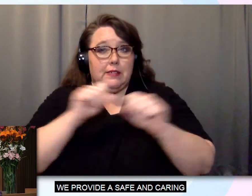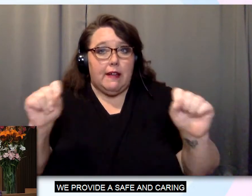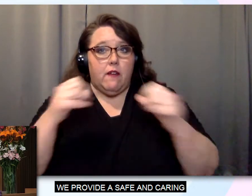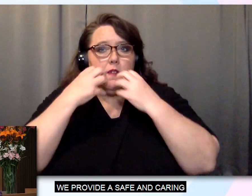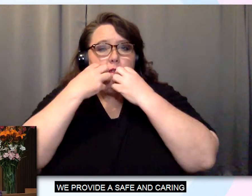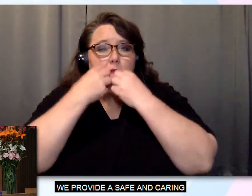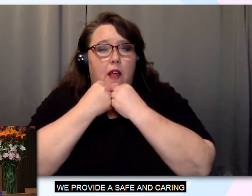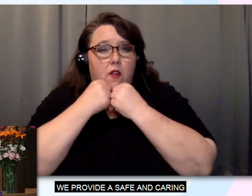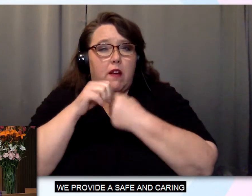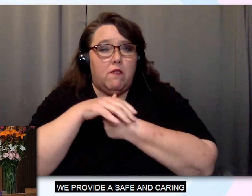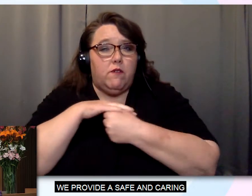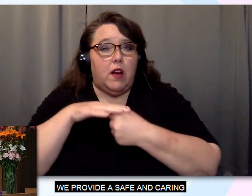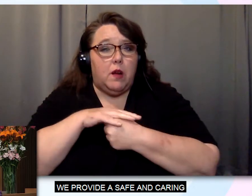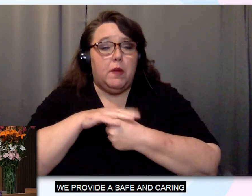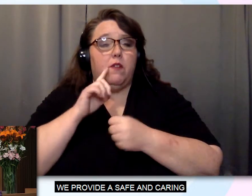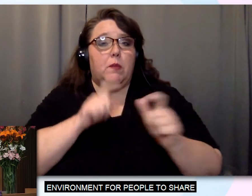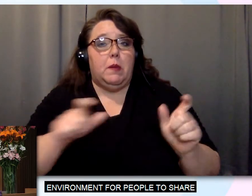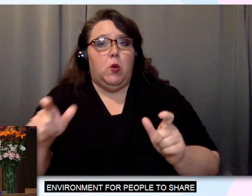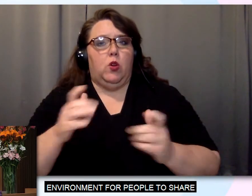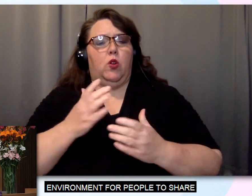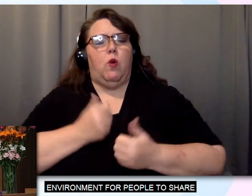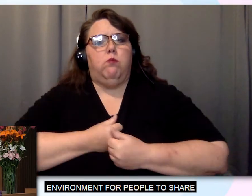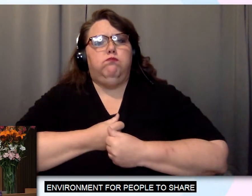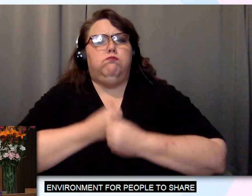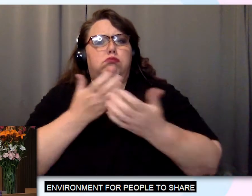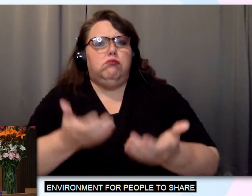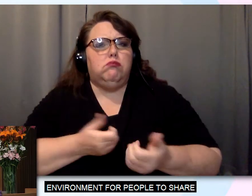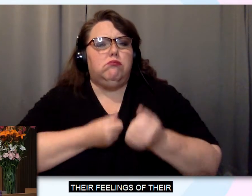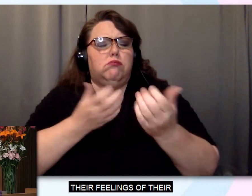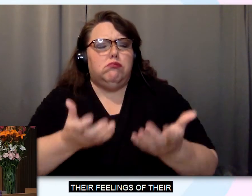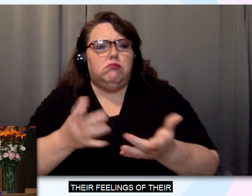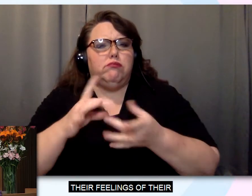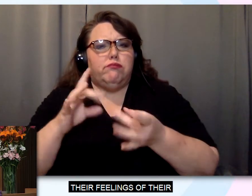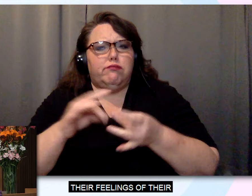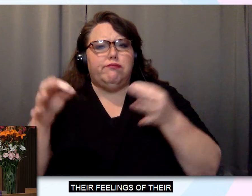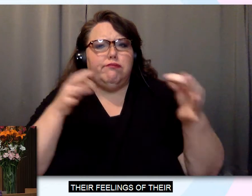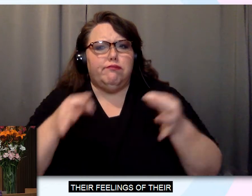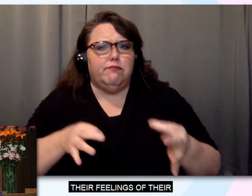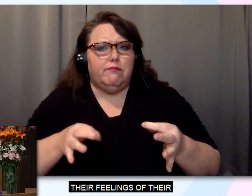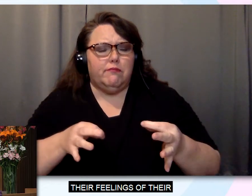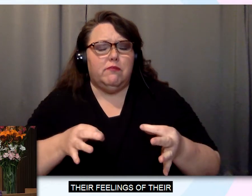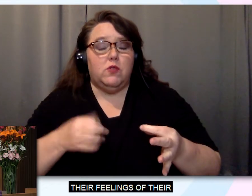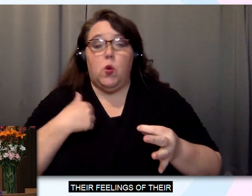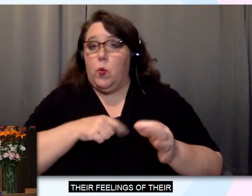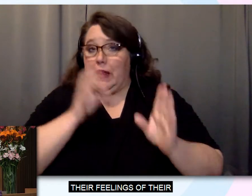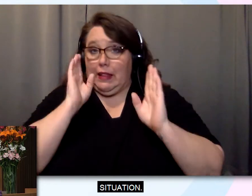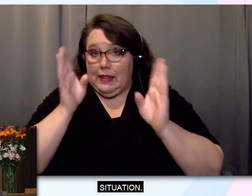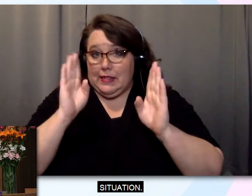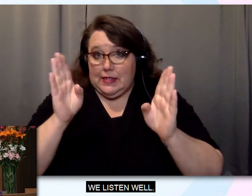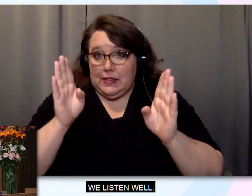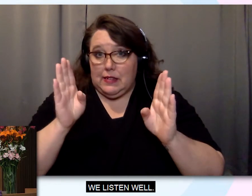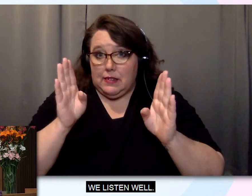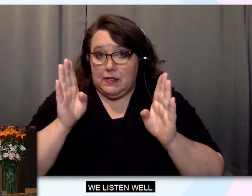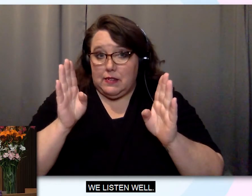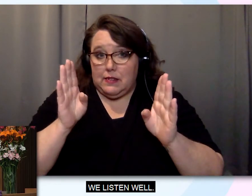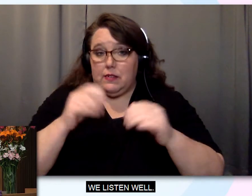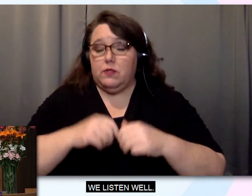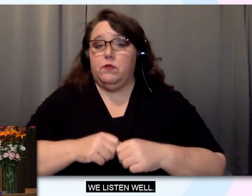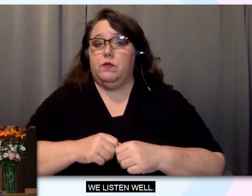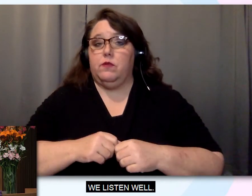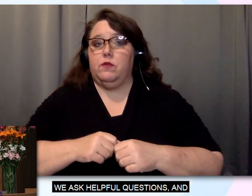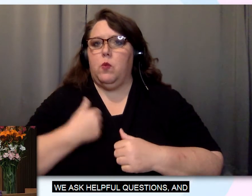safe and caring environment for people to share their feelings and their situation. We listen